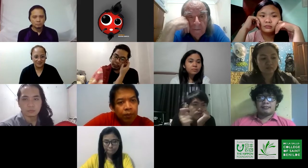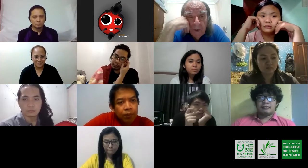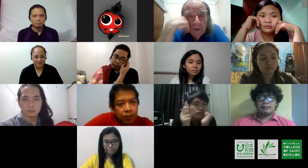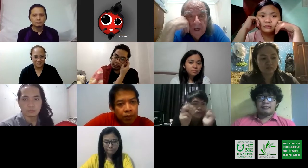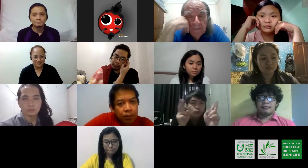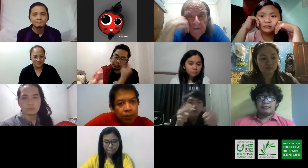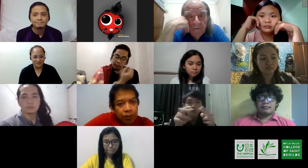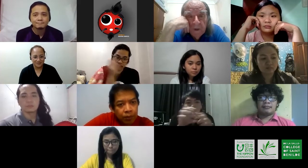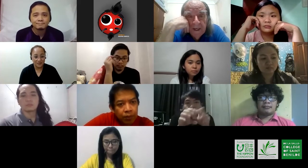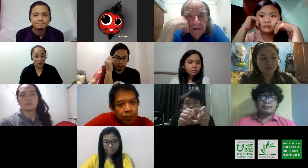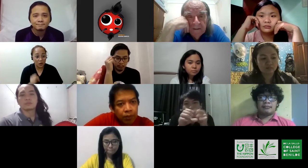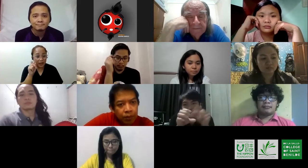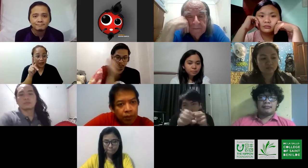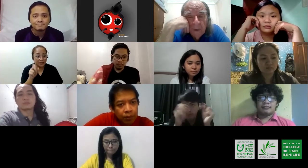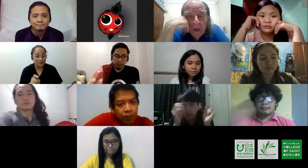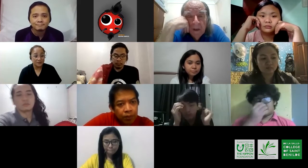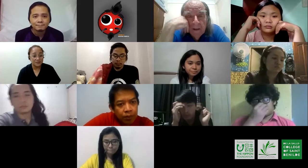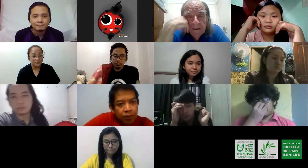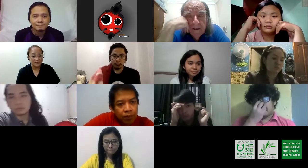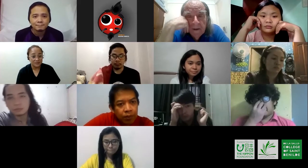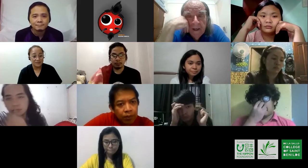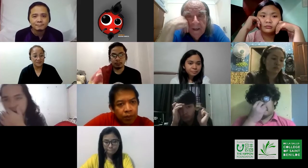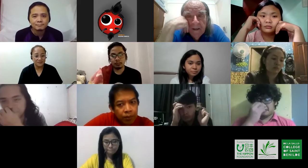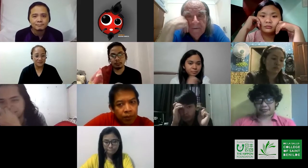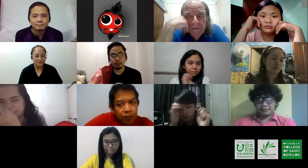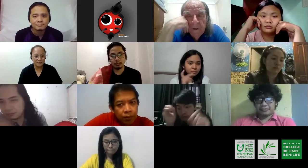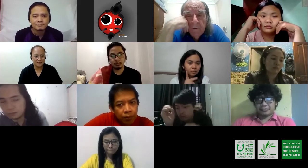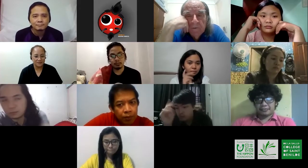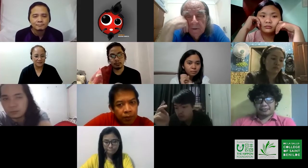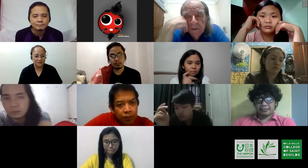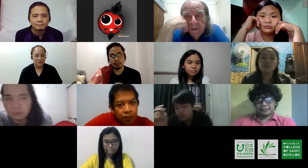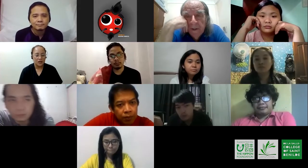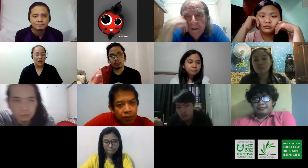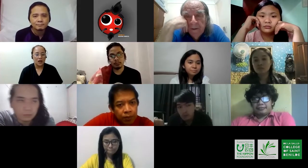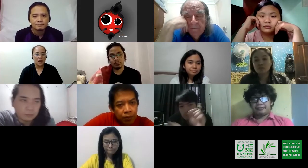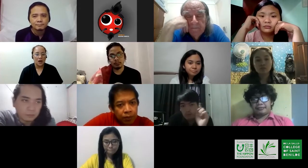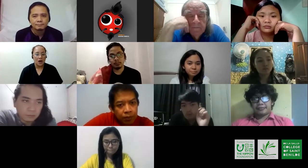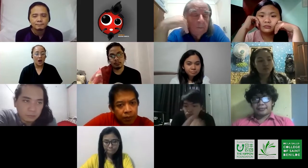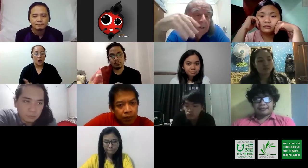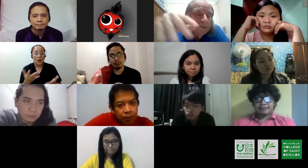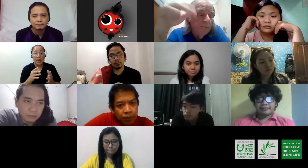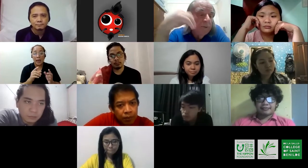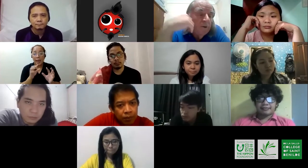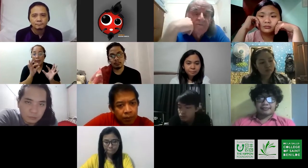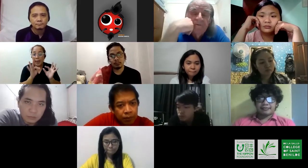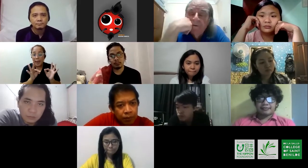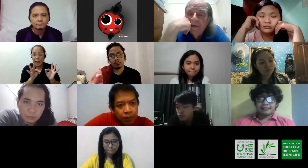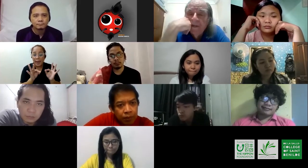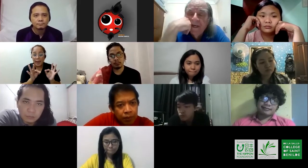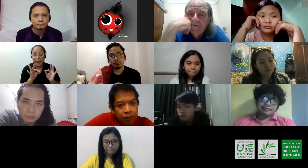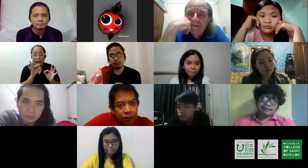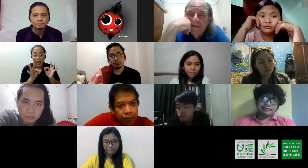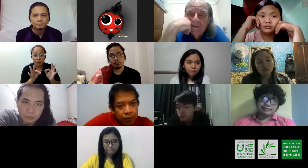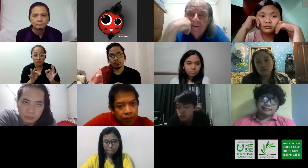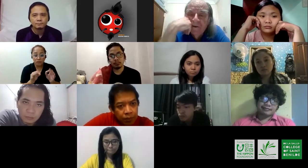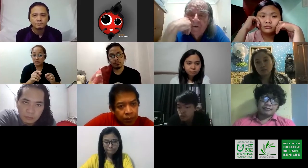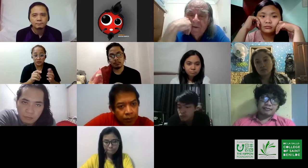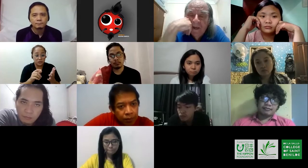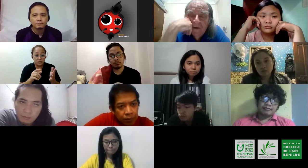Okay, before class. Okay, and then if you don't, then we can consider postponing the test until you